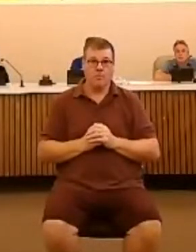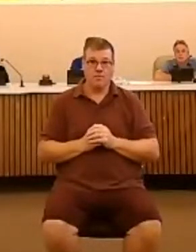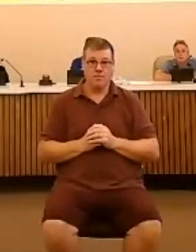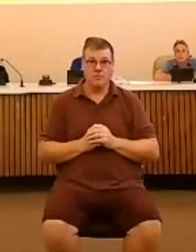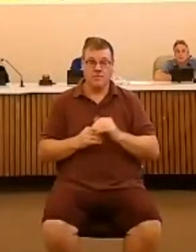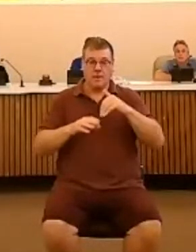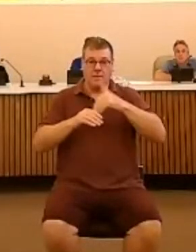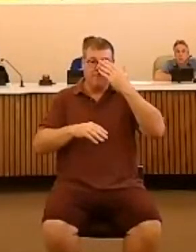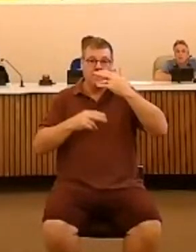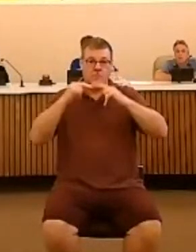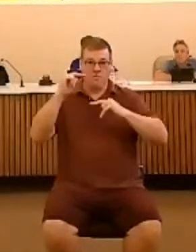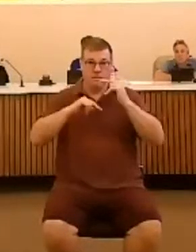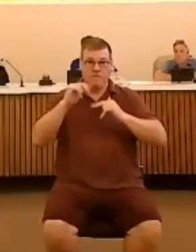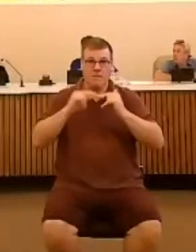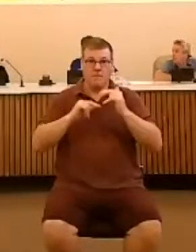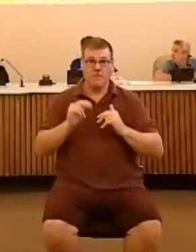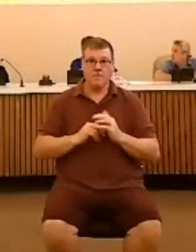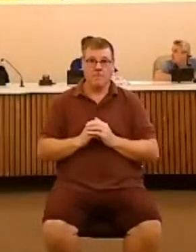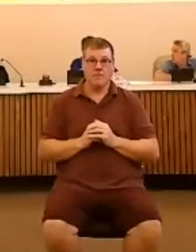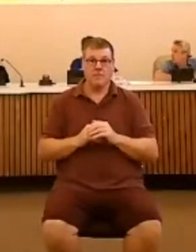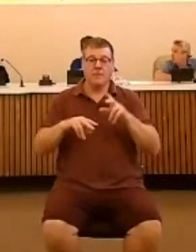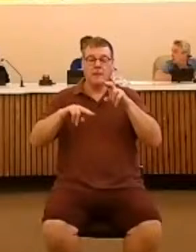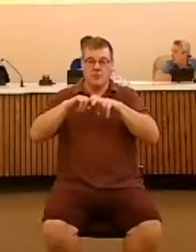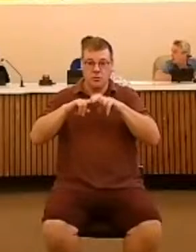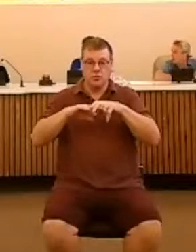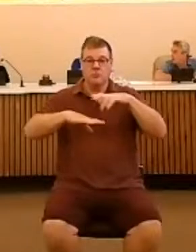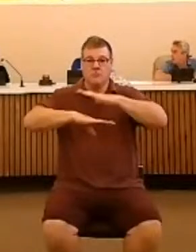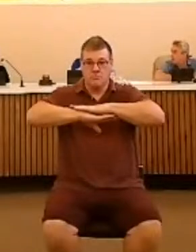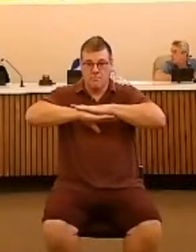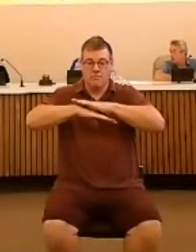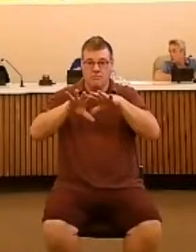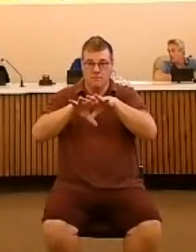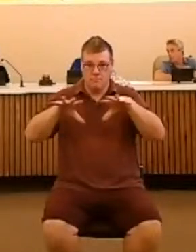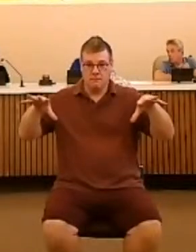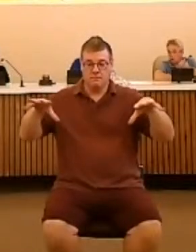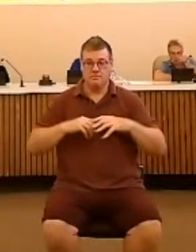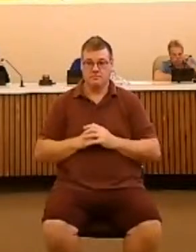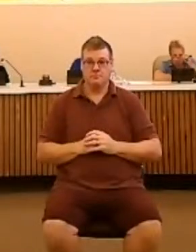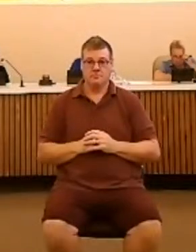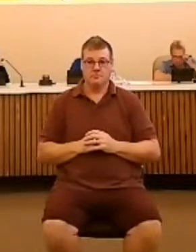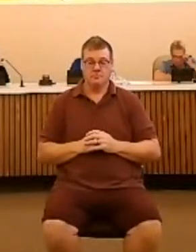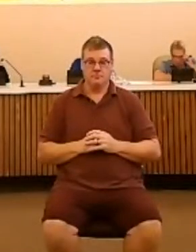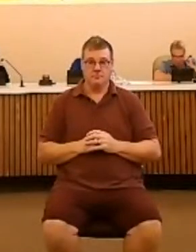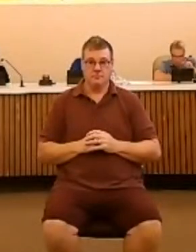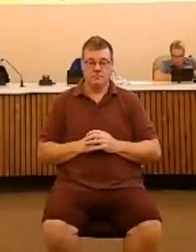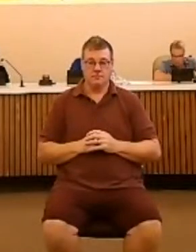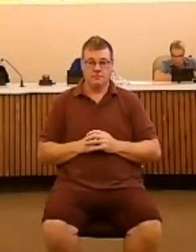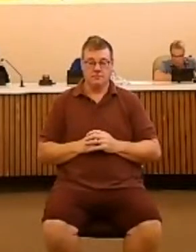front of the building. We're gonna have chairs and tables there.